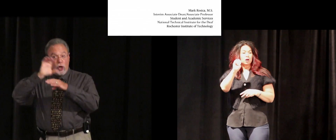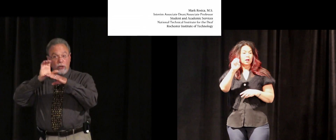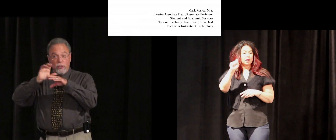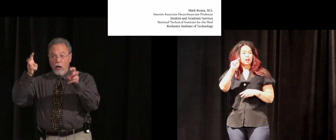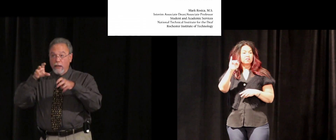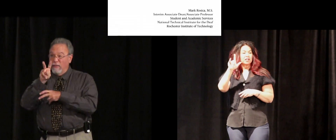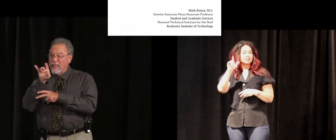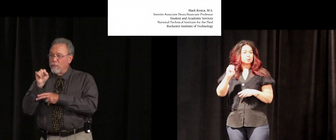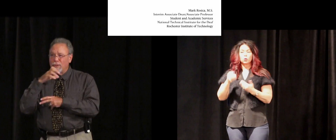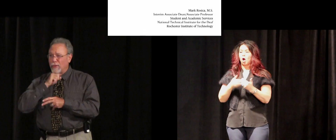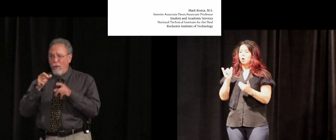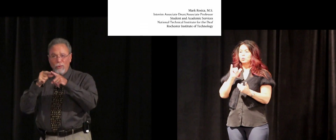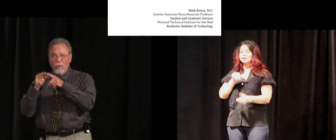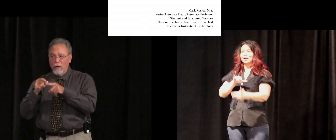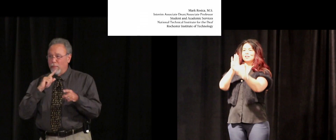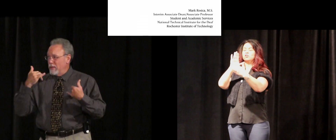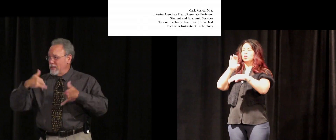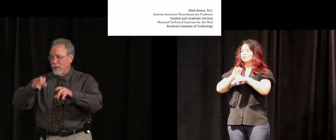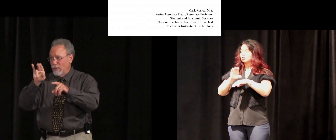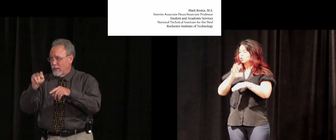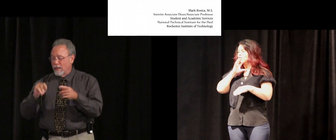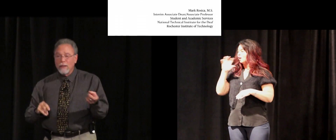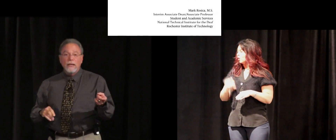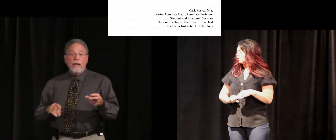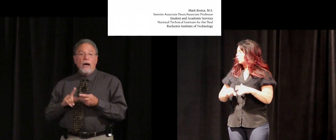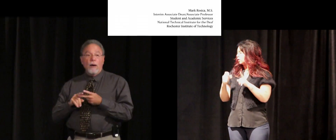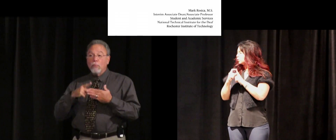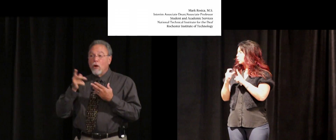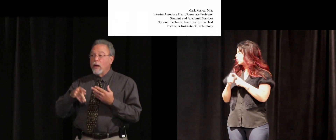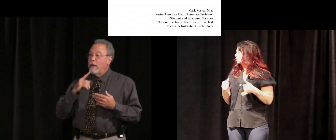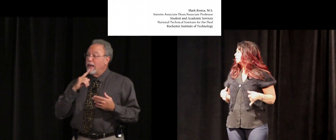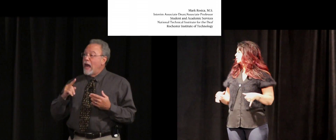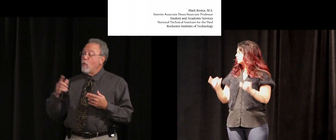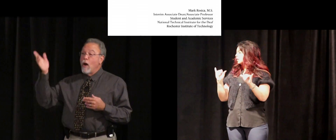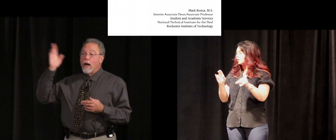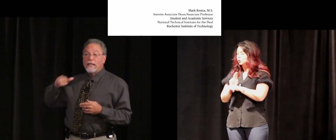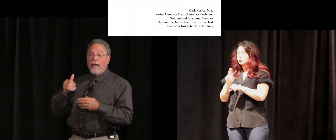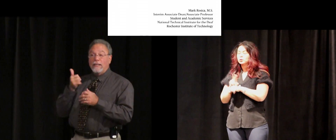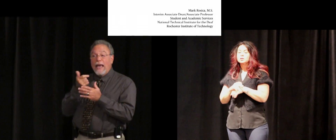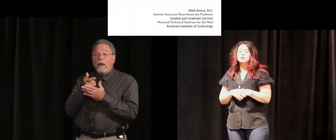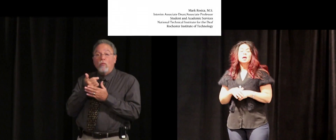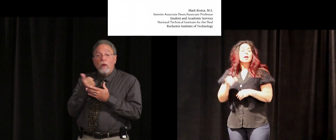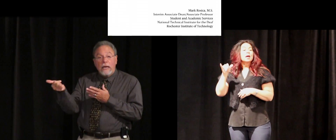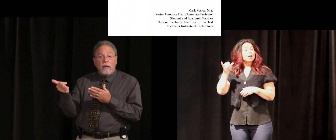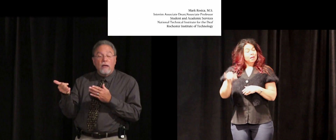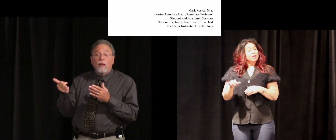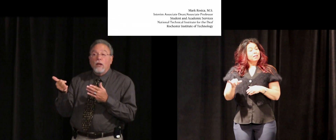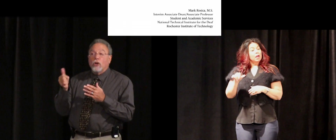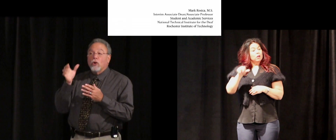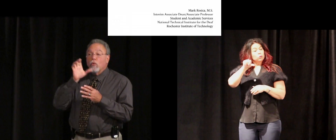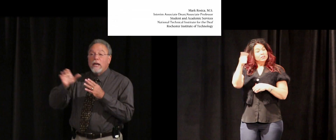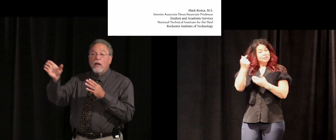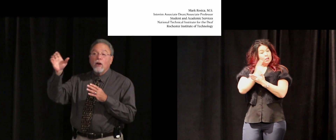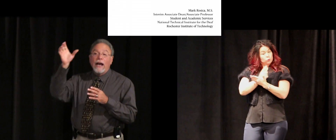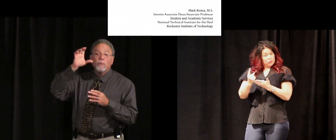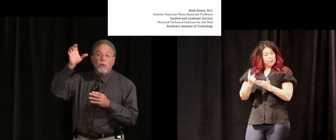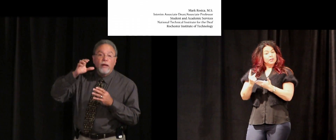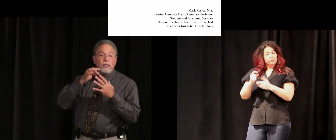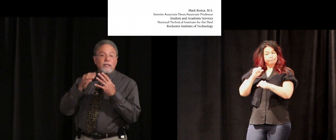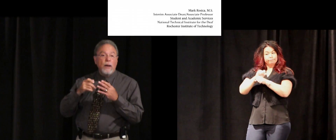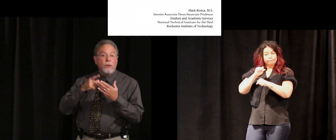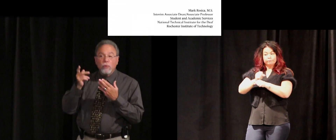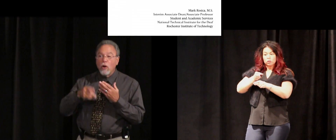But I got an interesting experience of administration and mental health and hospital work and working with parents, families and parents that I